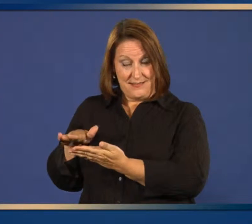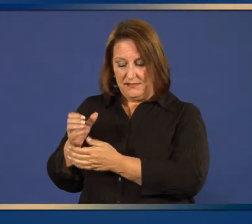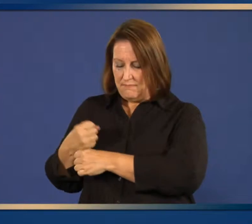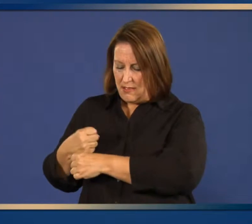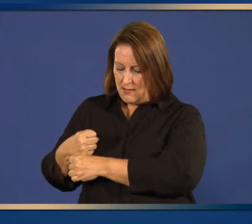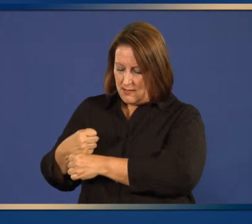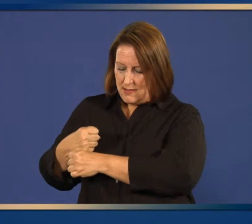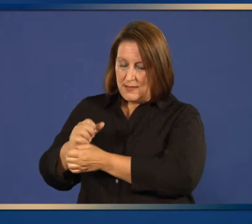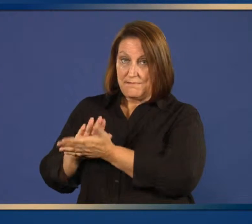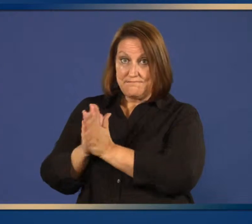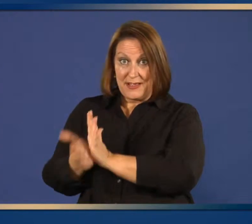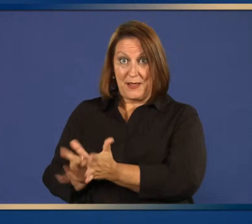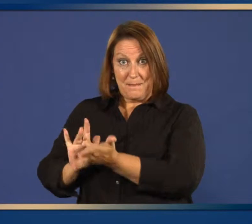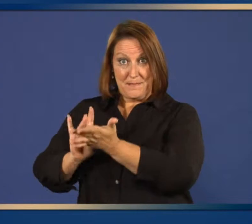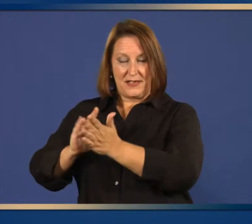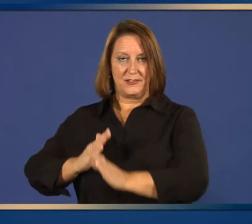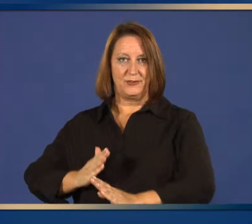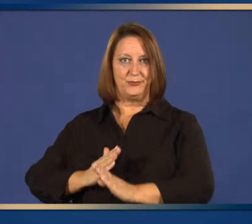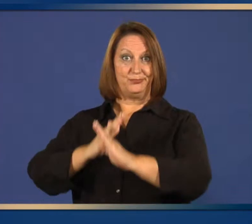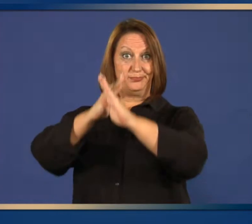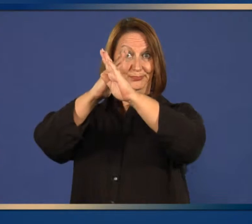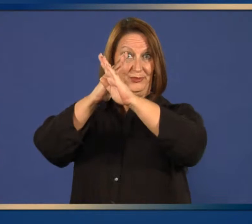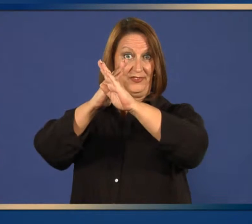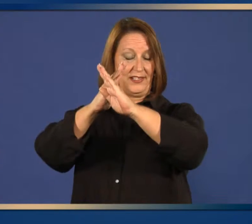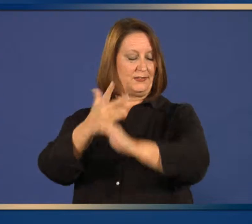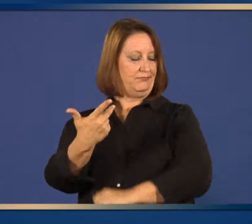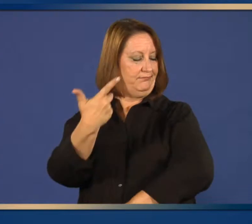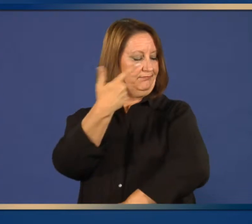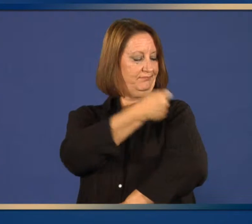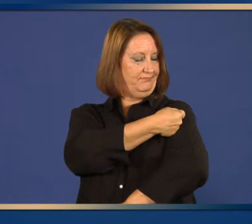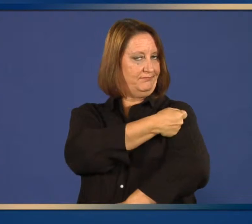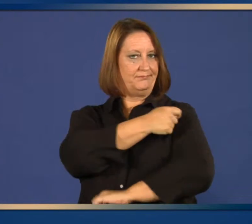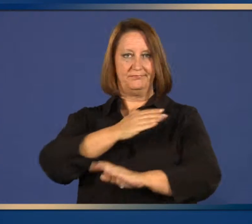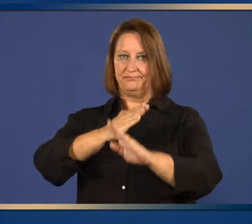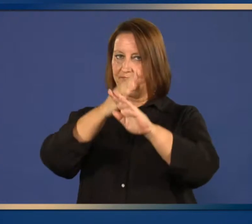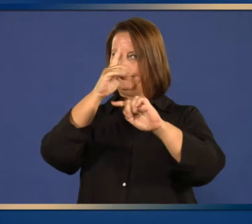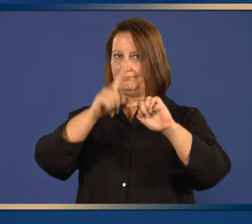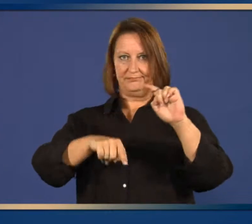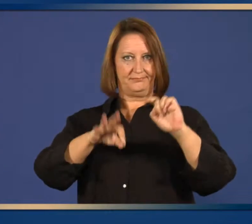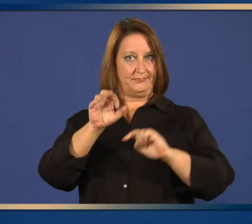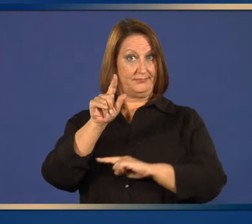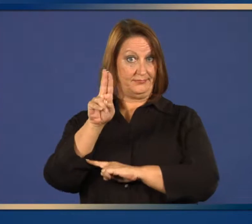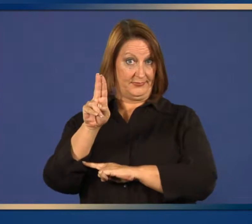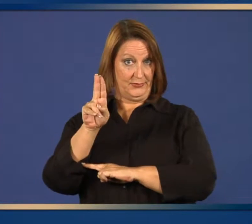or the flu shot, is given by injection into the muscle.